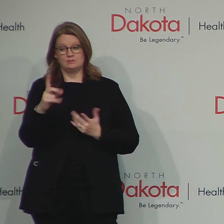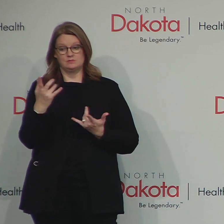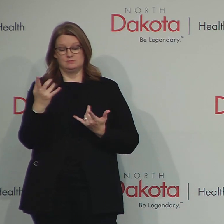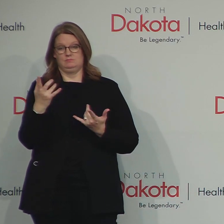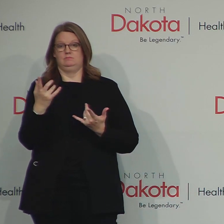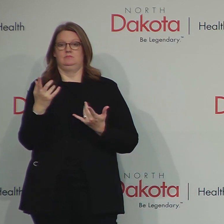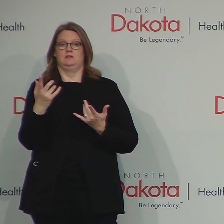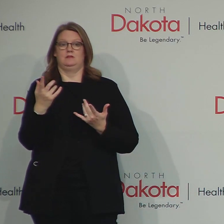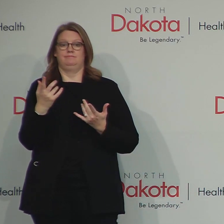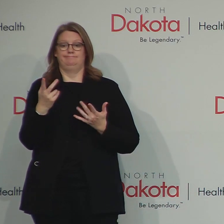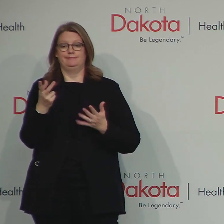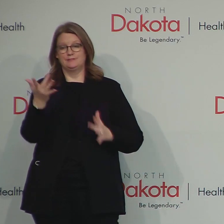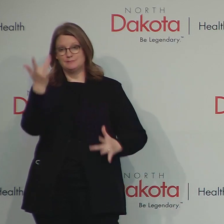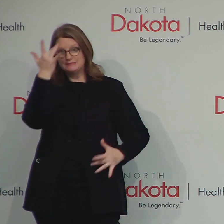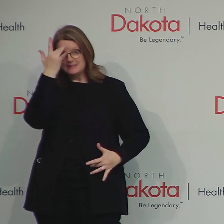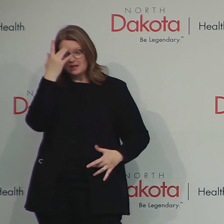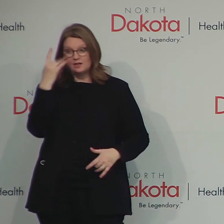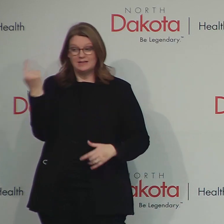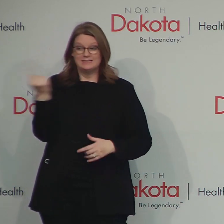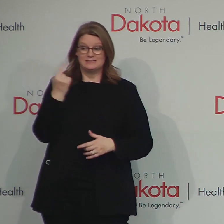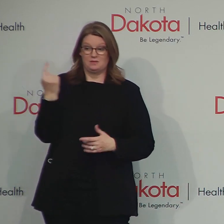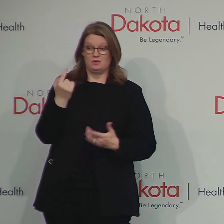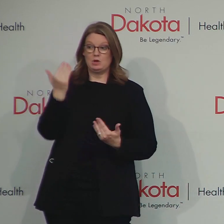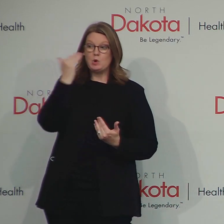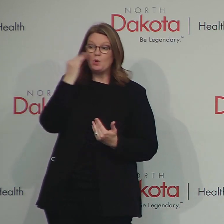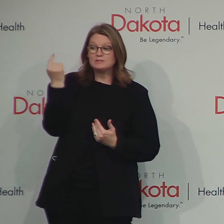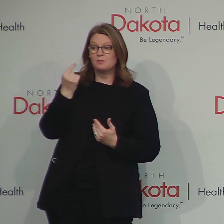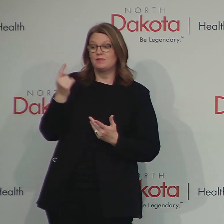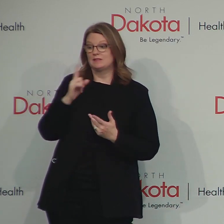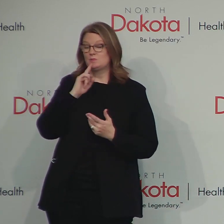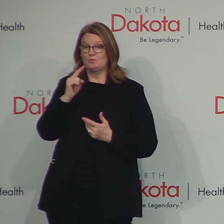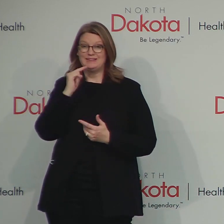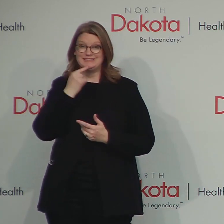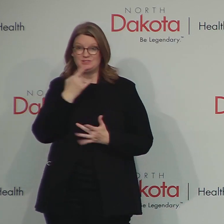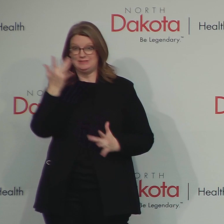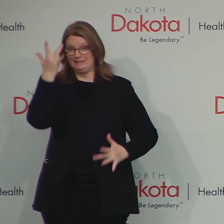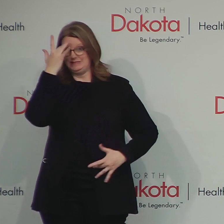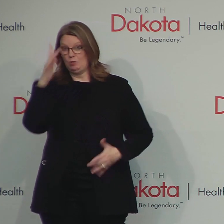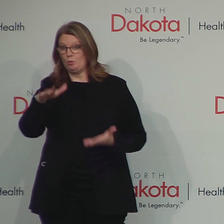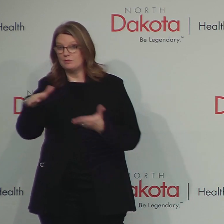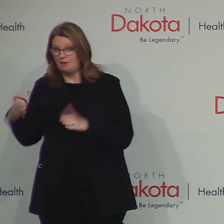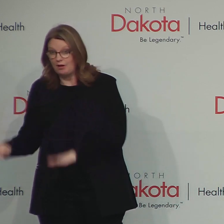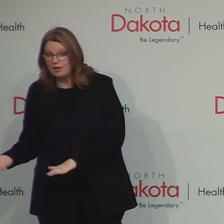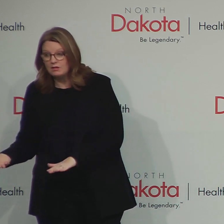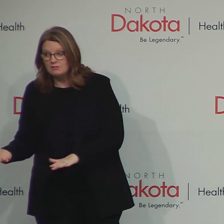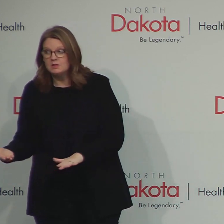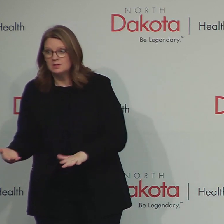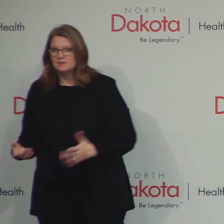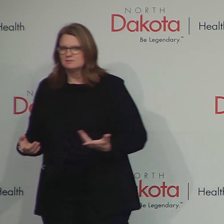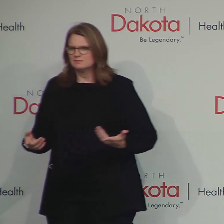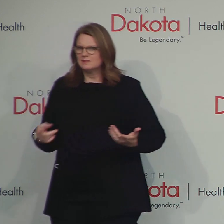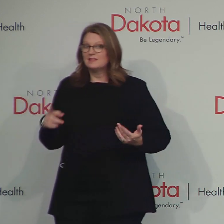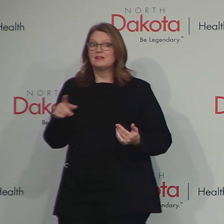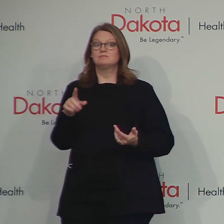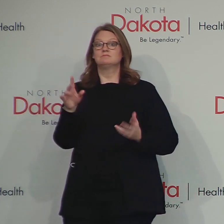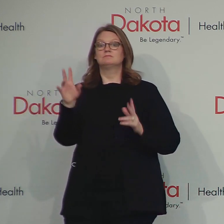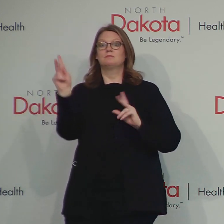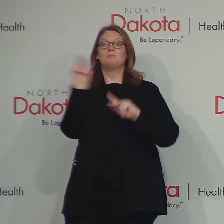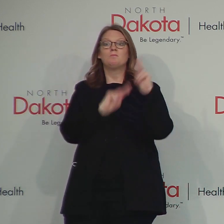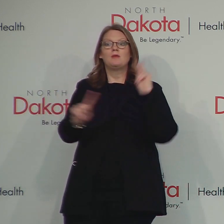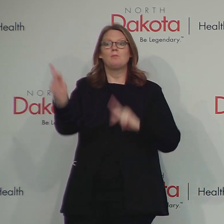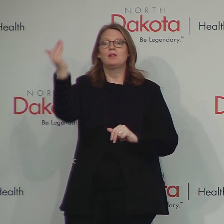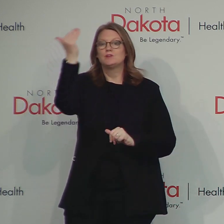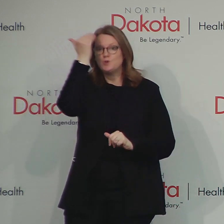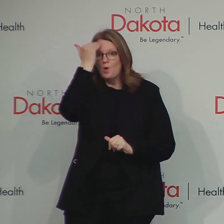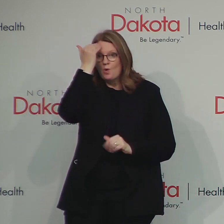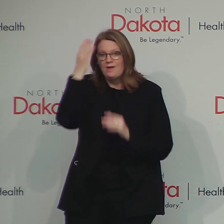virtually everybody knows somebody who's been seriously ill or died, I think people can have a clear understanding that individual